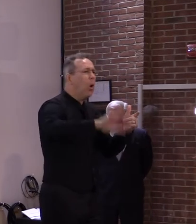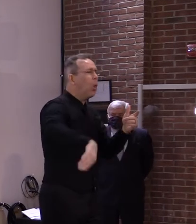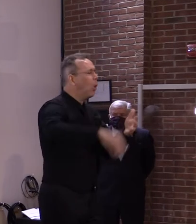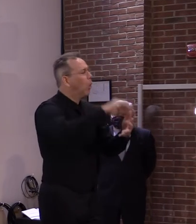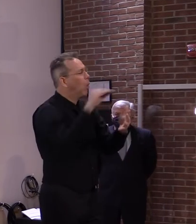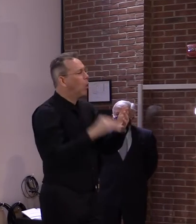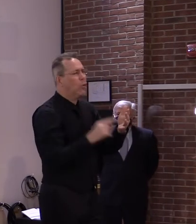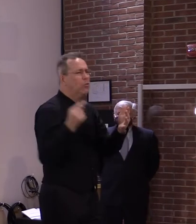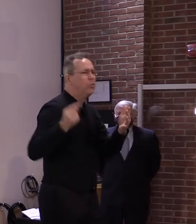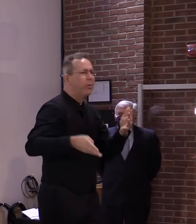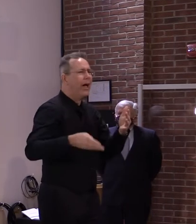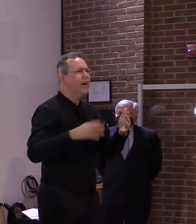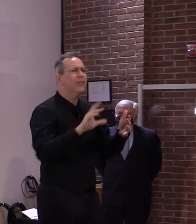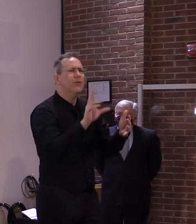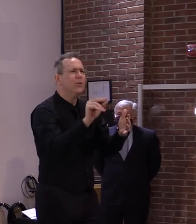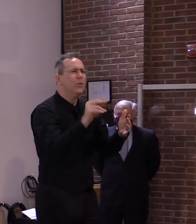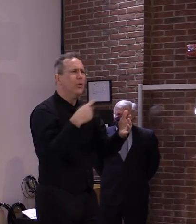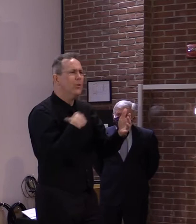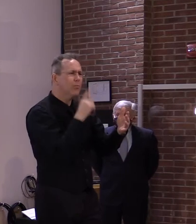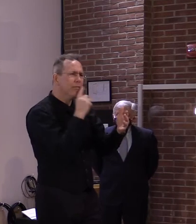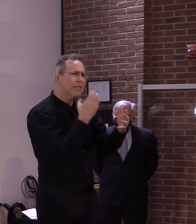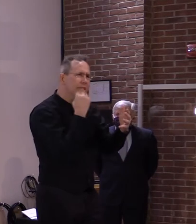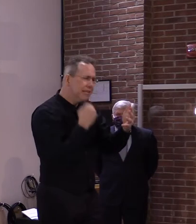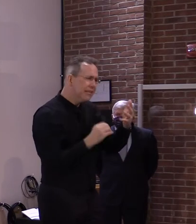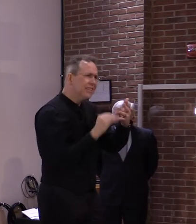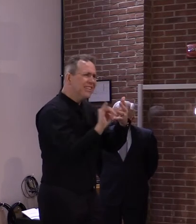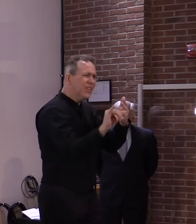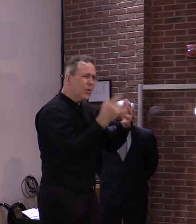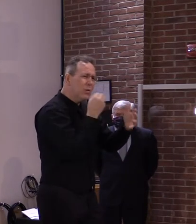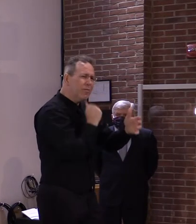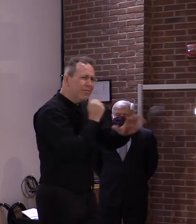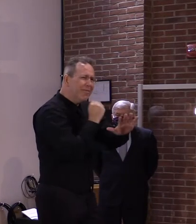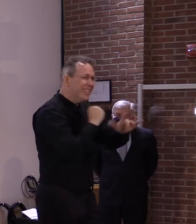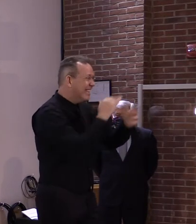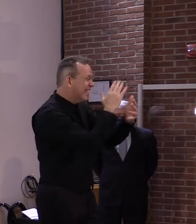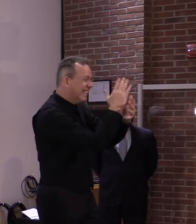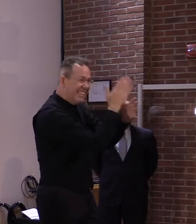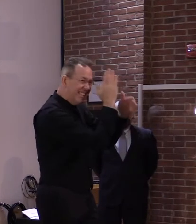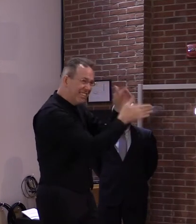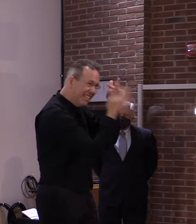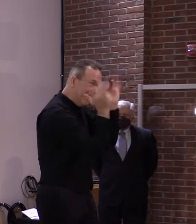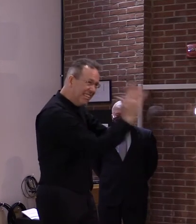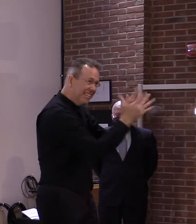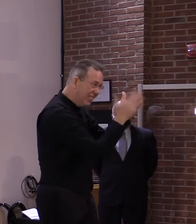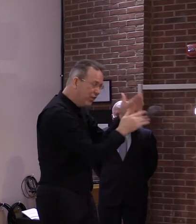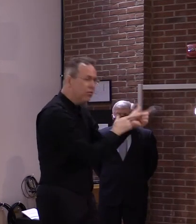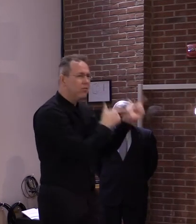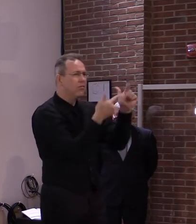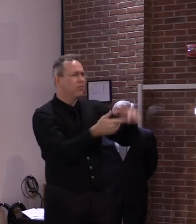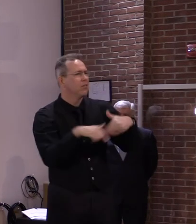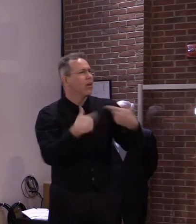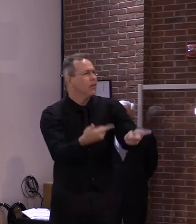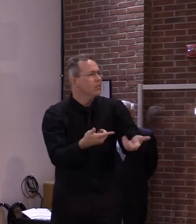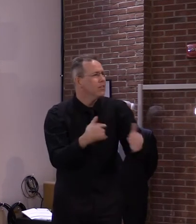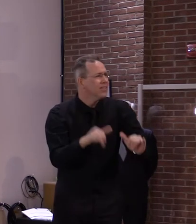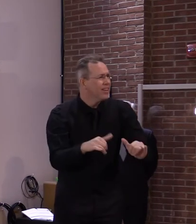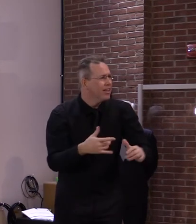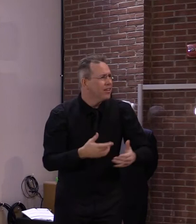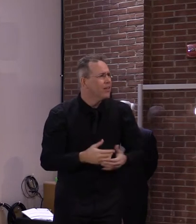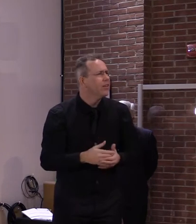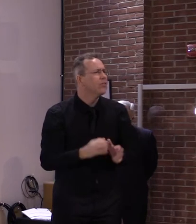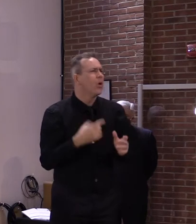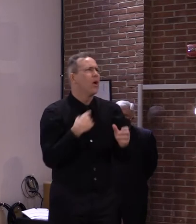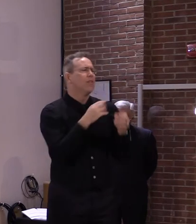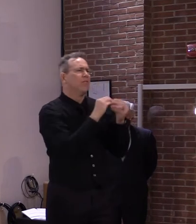the spring and we're going to be able to get to them pretty quickly and they will still have been a